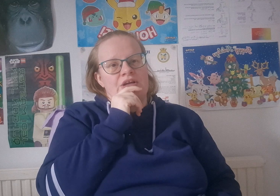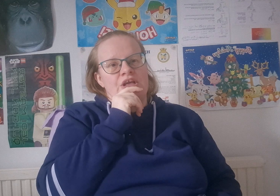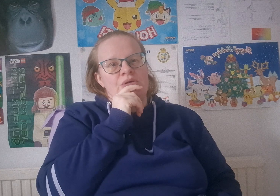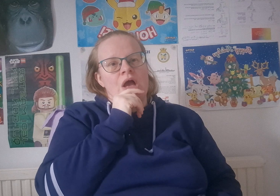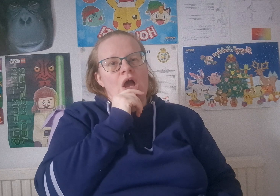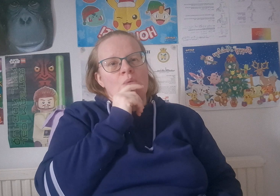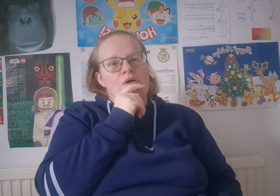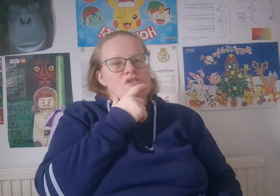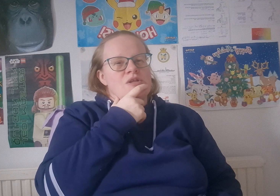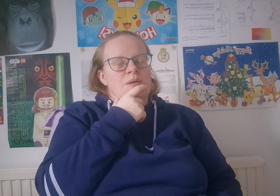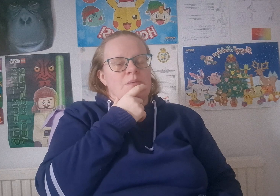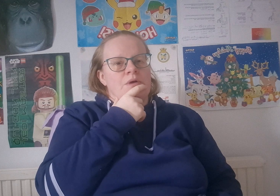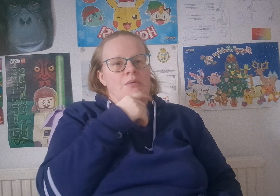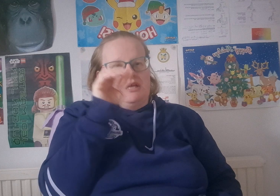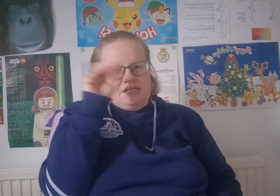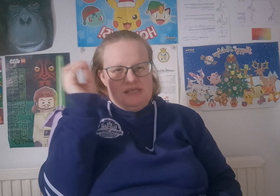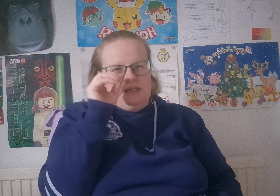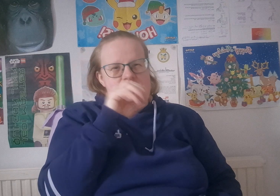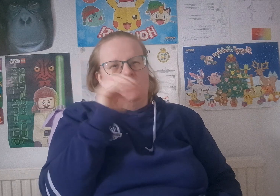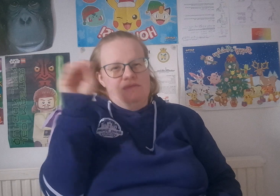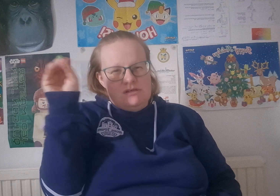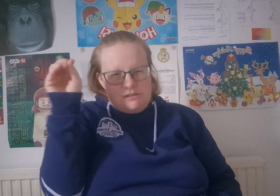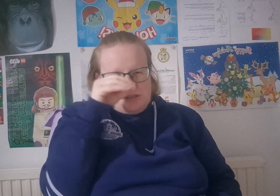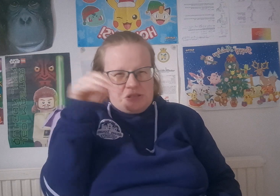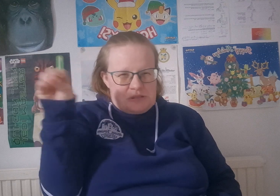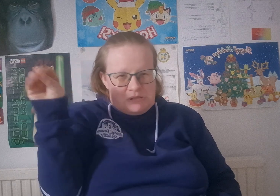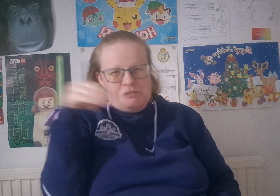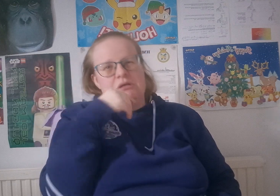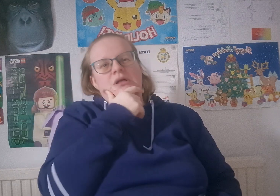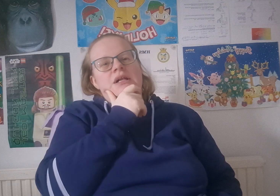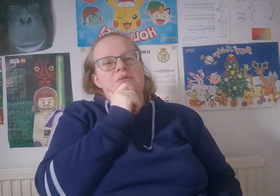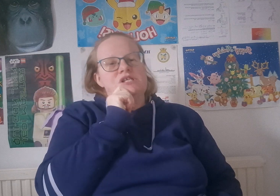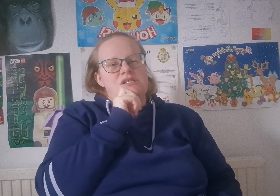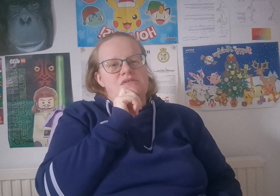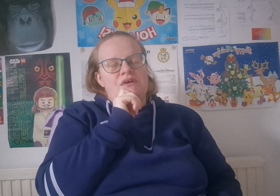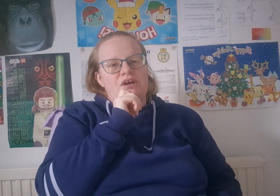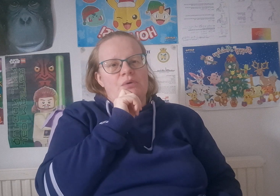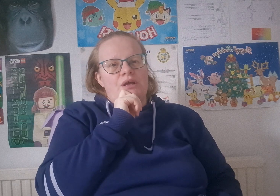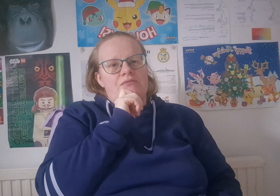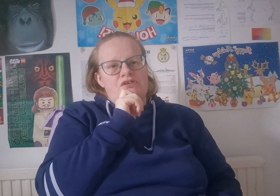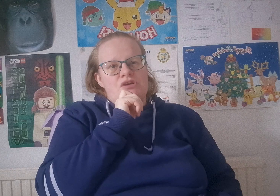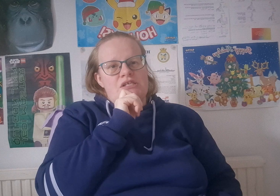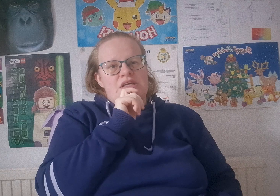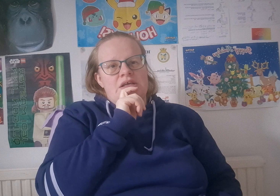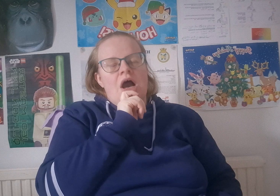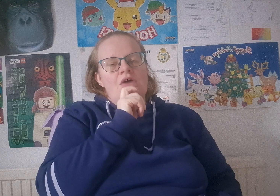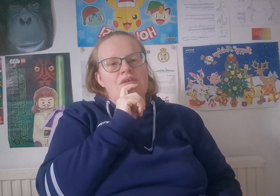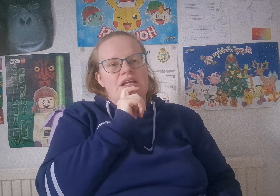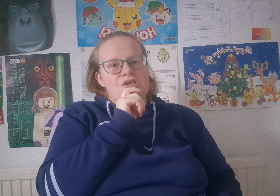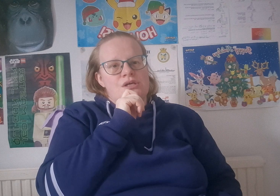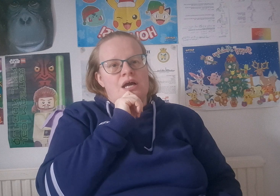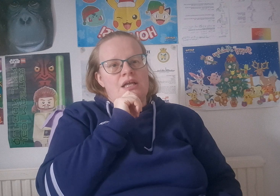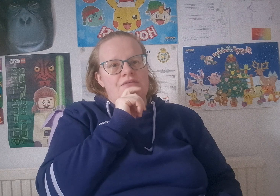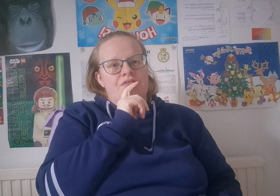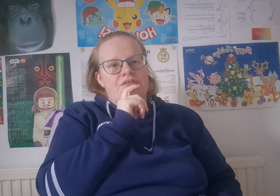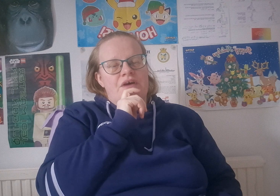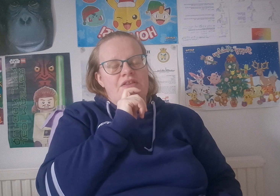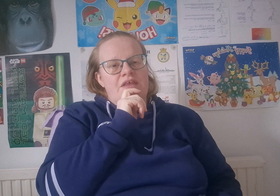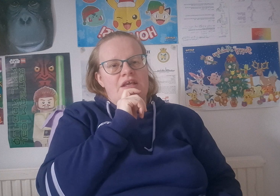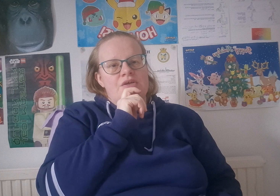new. Whereas other people will go with like a tick list and go, which is very annoying and frustrating. I really enjoyed it. I loved the fact that they included